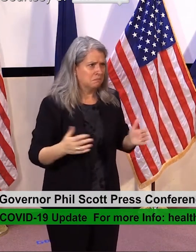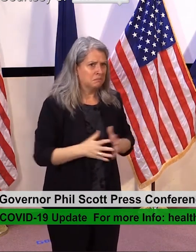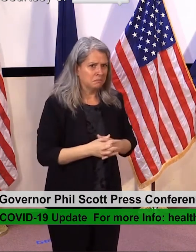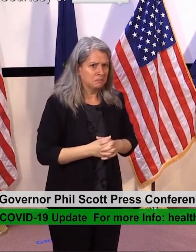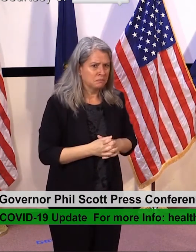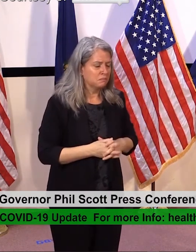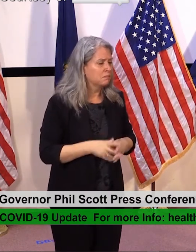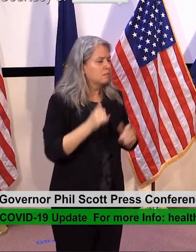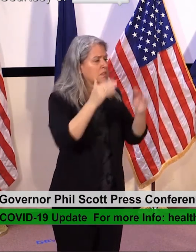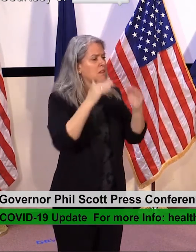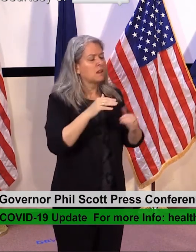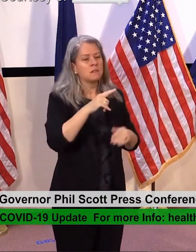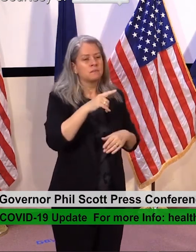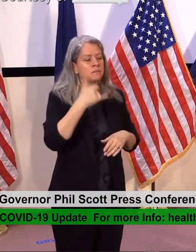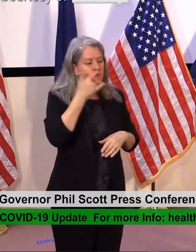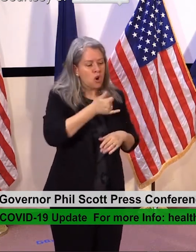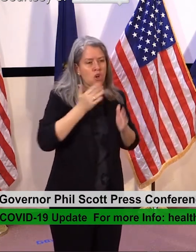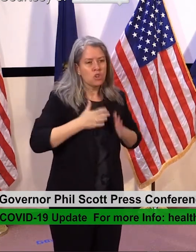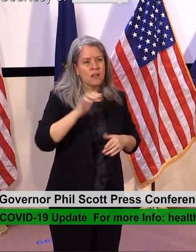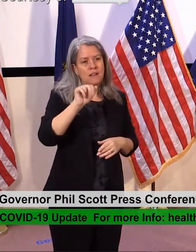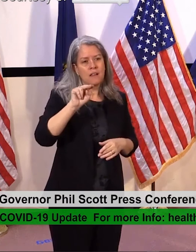Ann Wallace Allen, BT Digger.